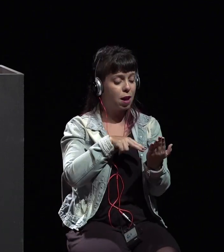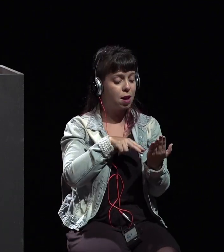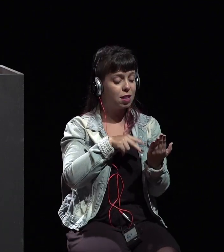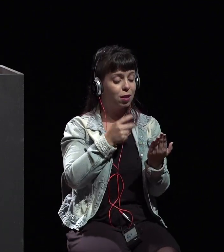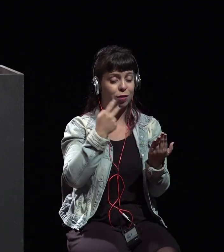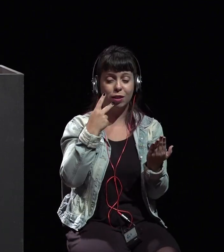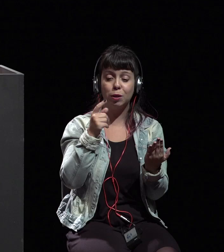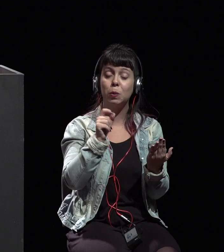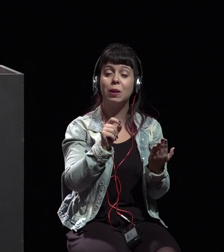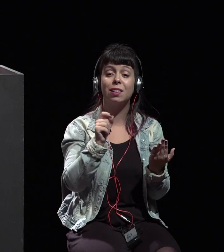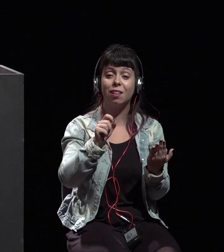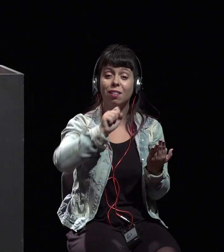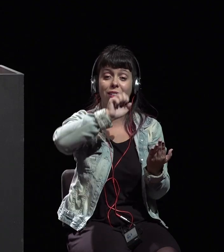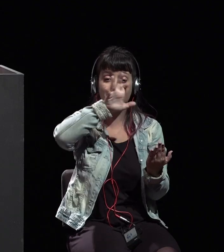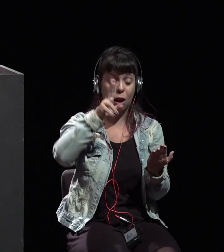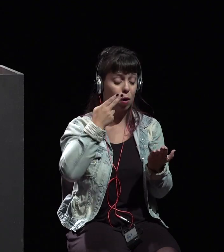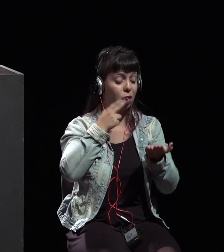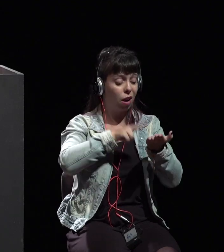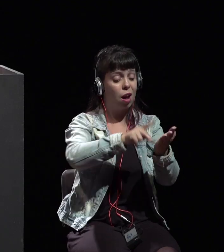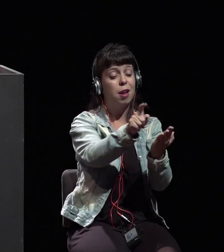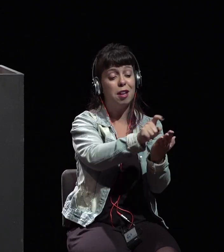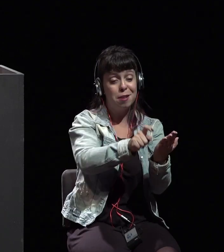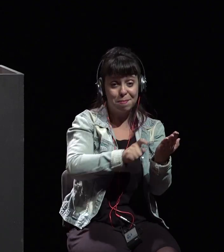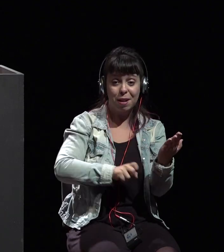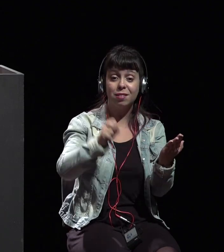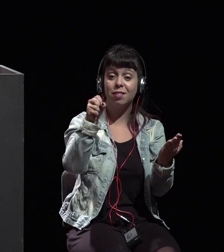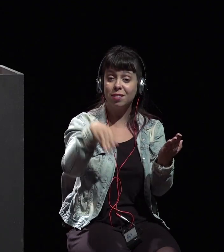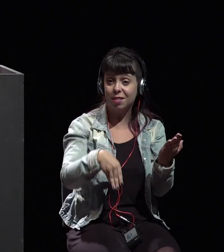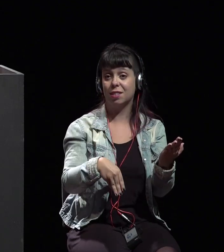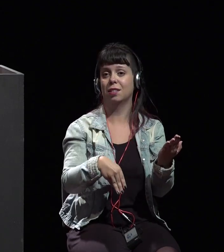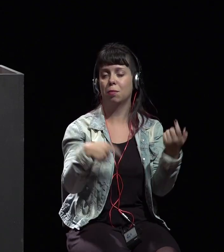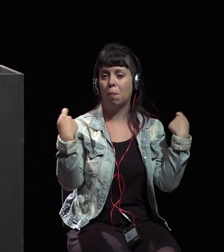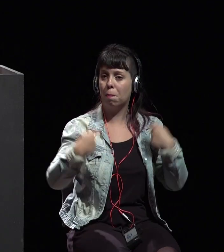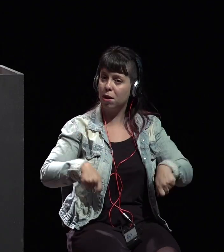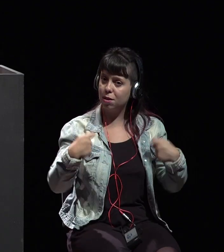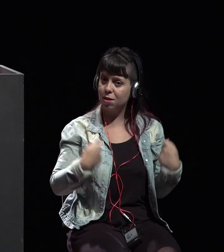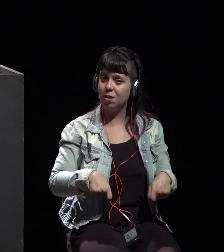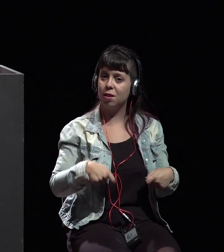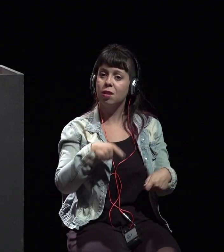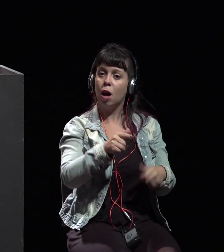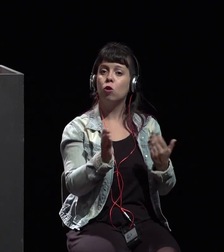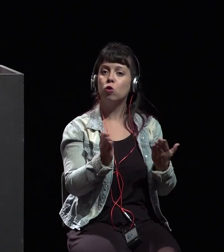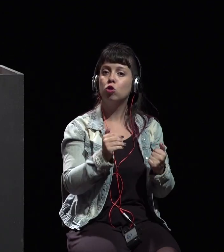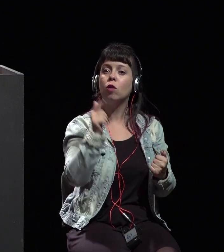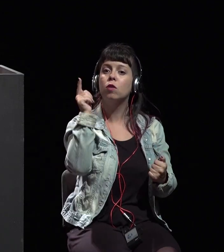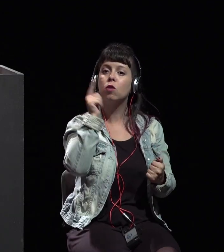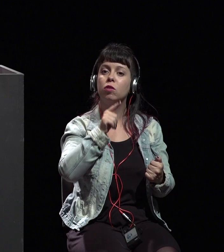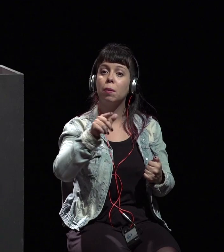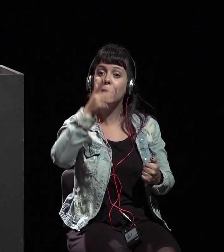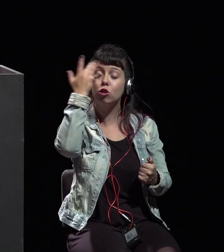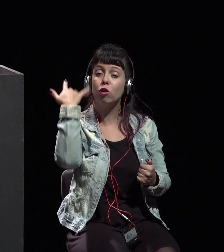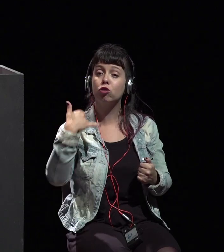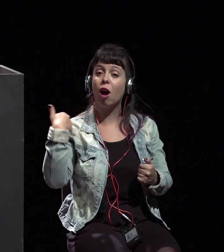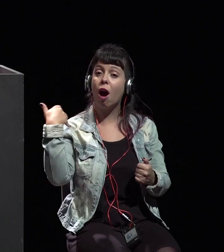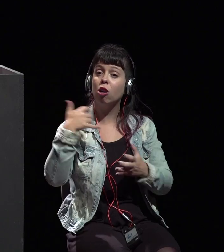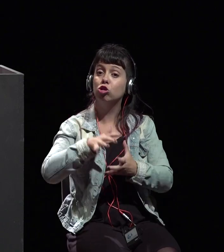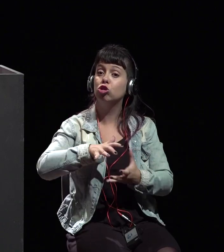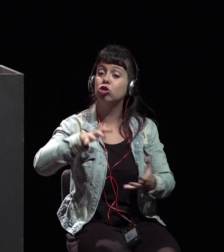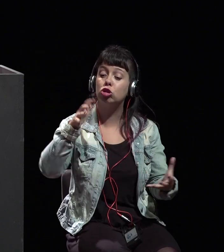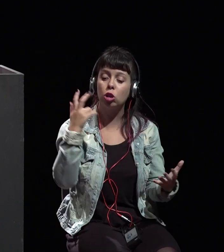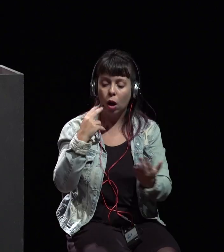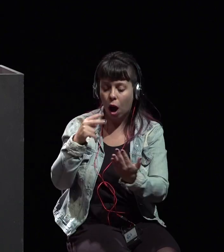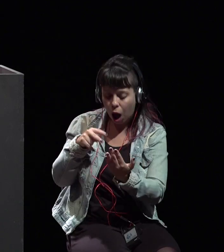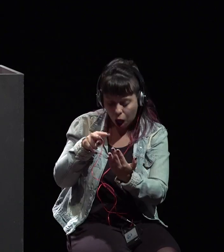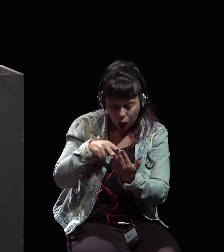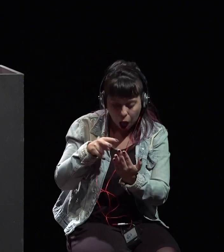that the youth will hear the deeds of the past chiefs, again in a moment where Samuel Chapman Armstrong's father is outlawing Hawaiian language in government-run